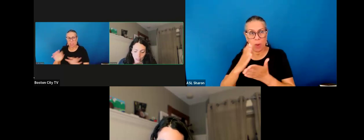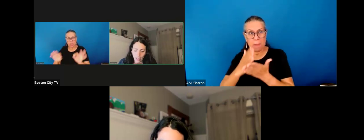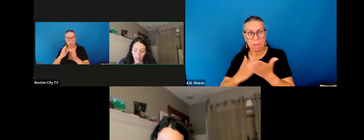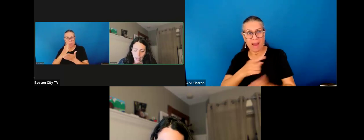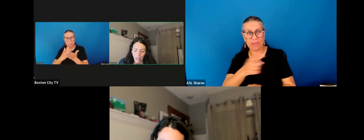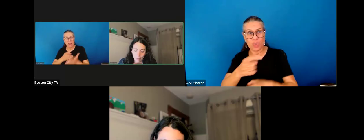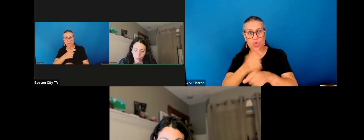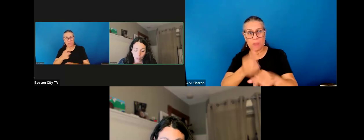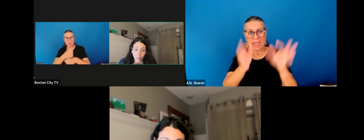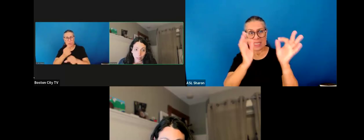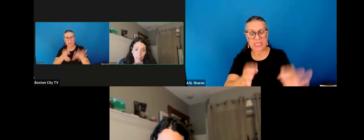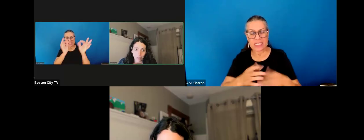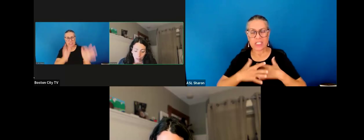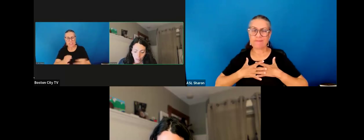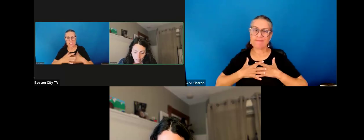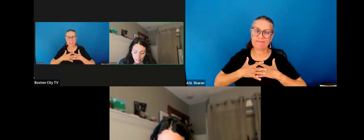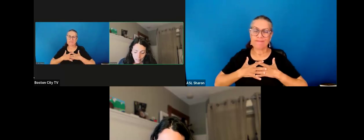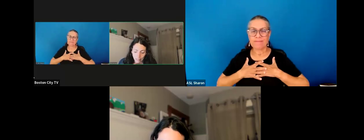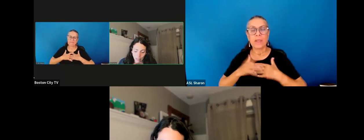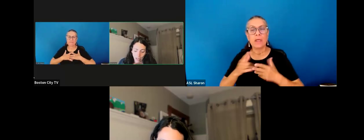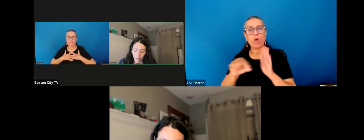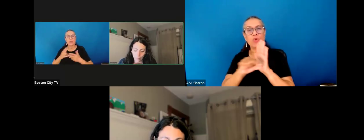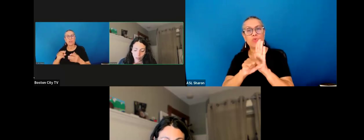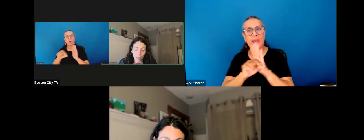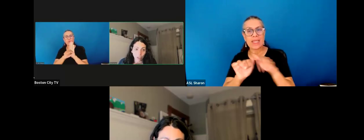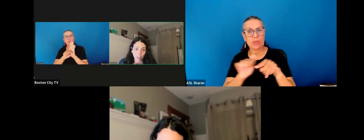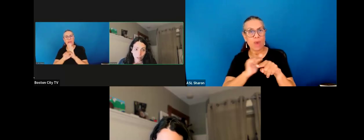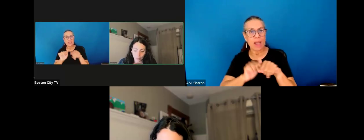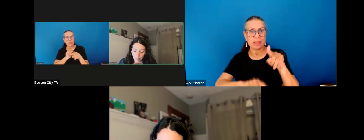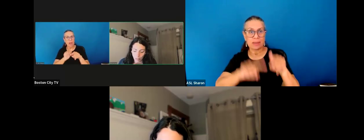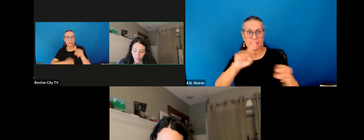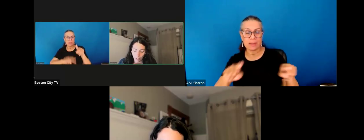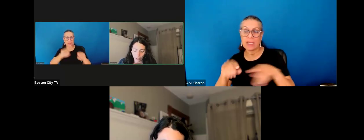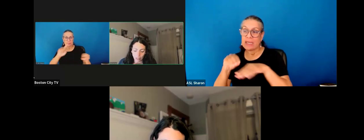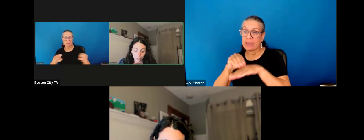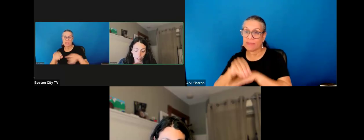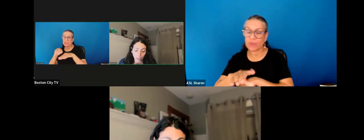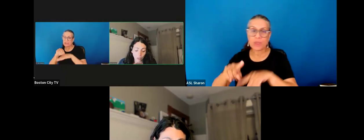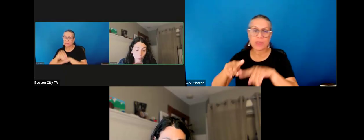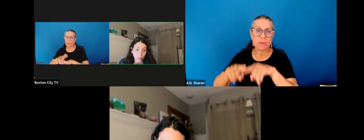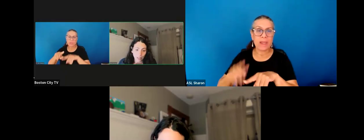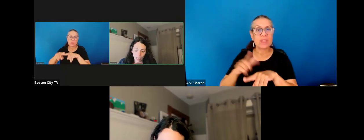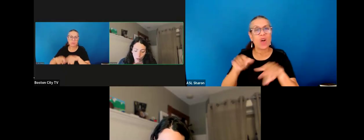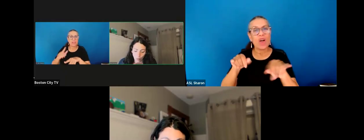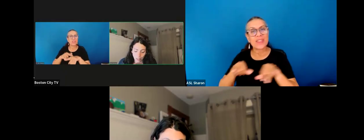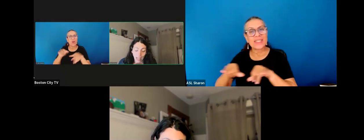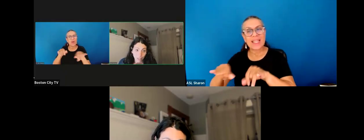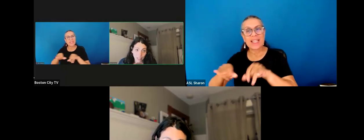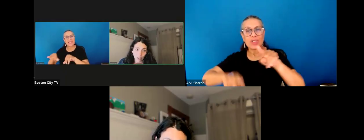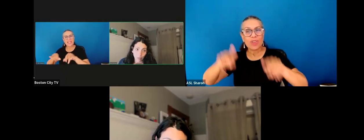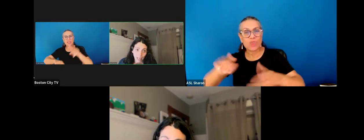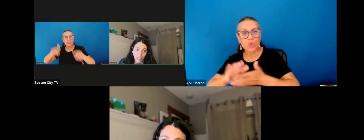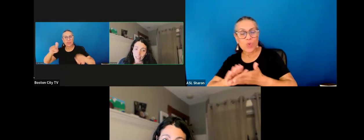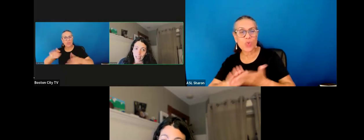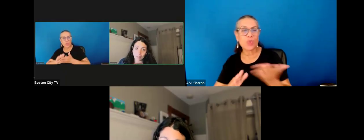decisions. Variability in grading practices, potentially influenced by differential standards across schools, parental advocacy